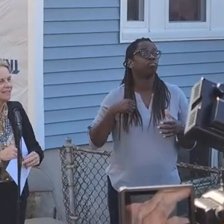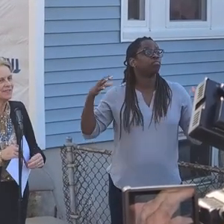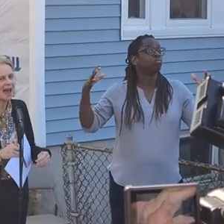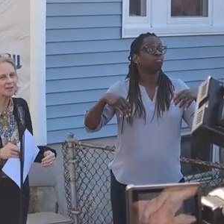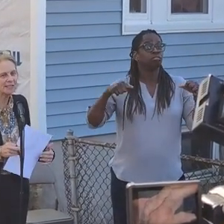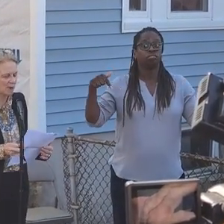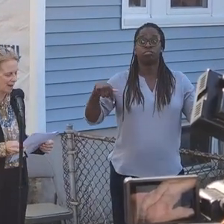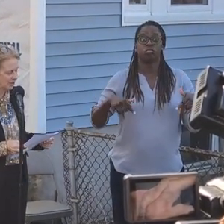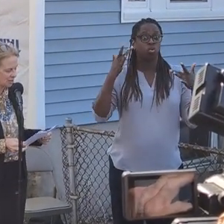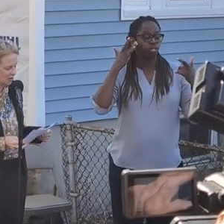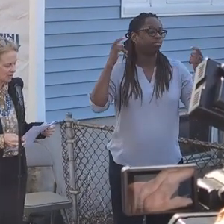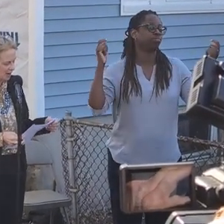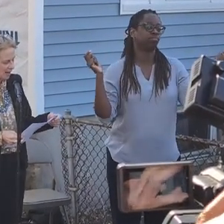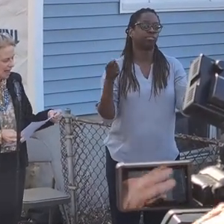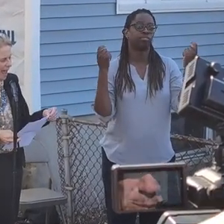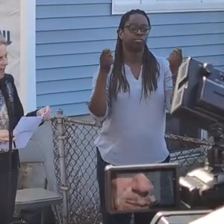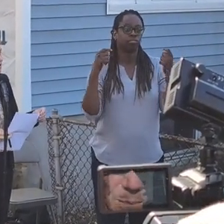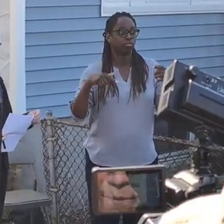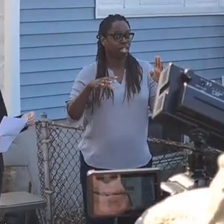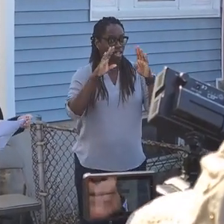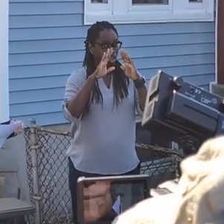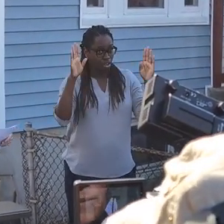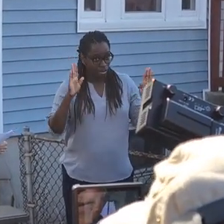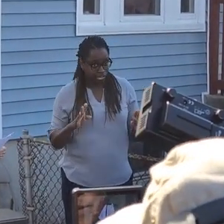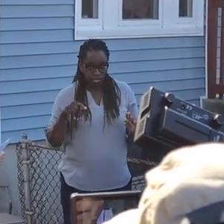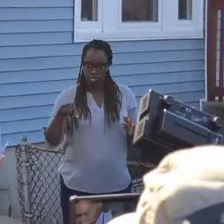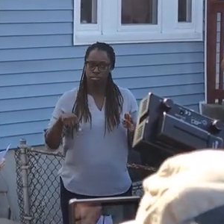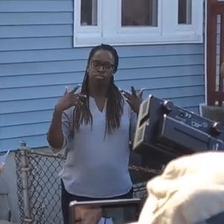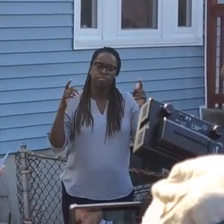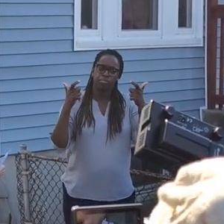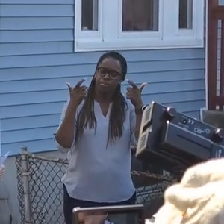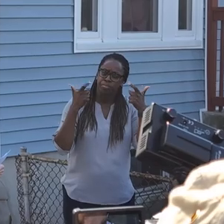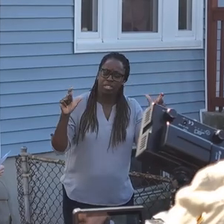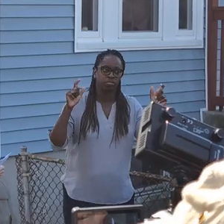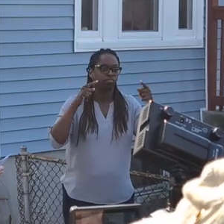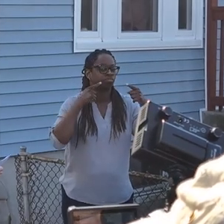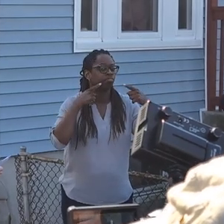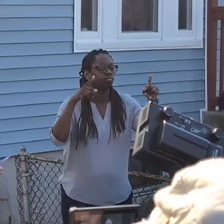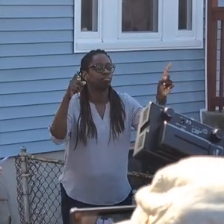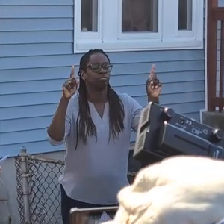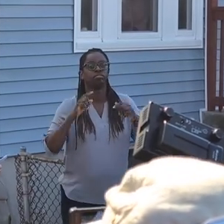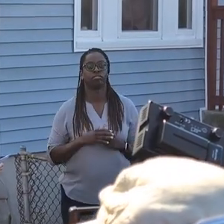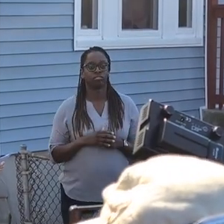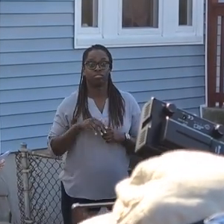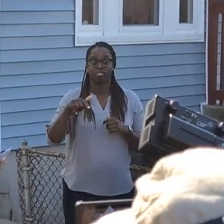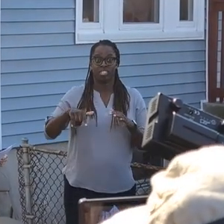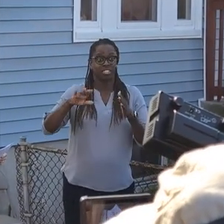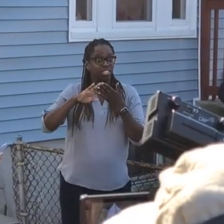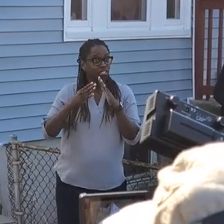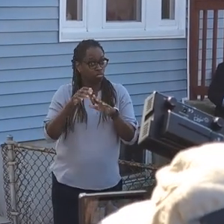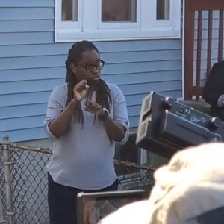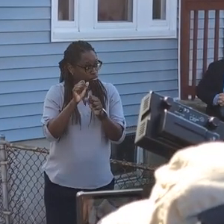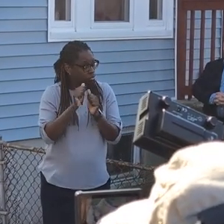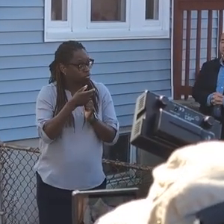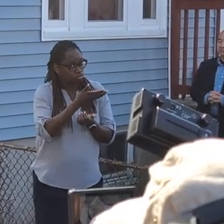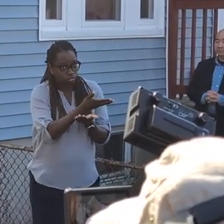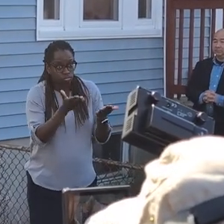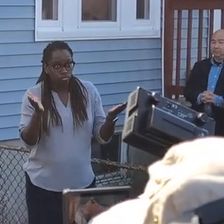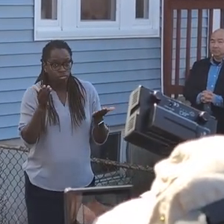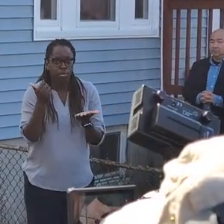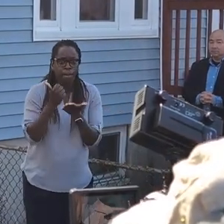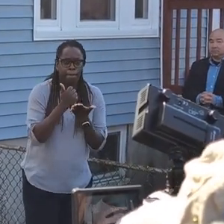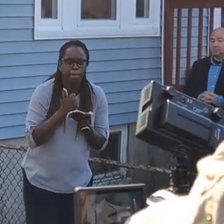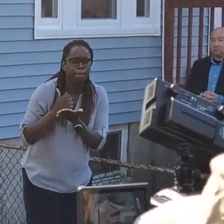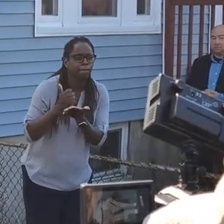a collective housing milestone. As of today, the city, working with all of you, have helped mission-driven developers